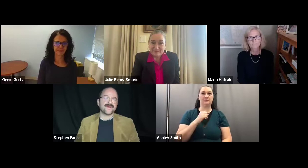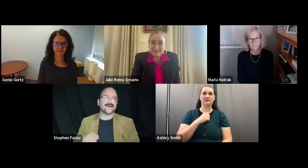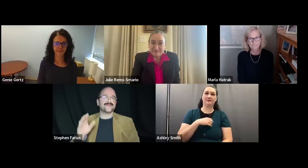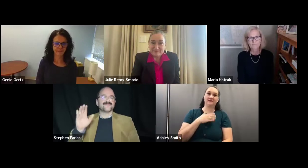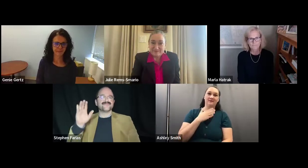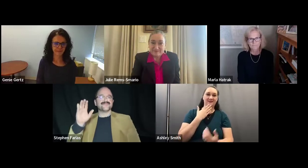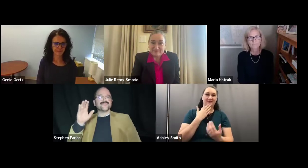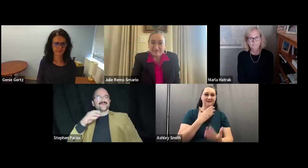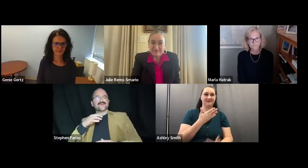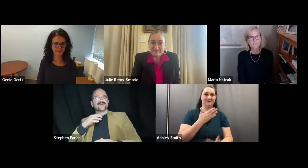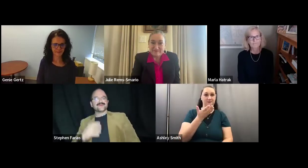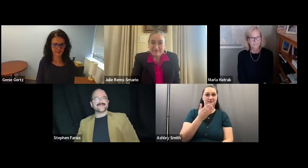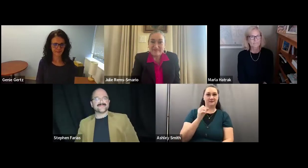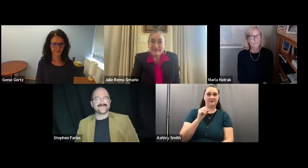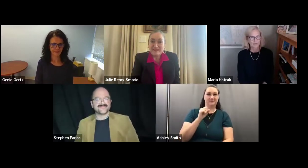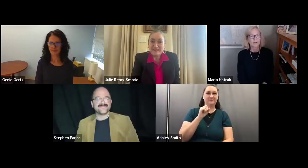it can possibly get.